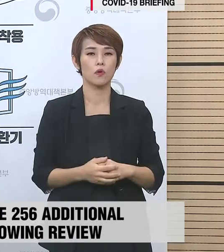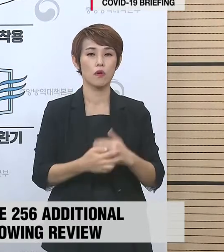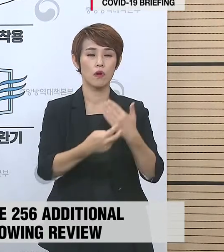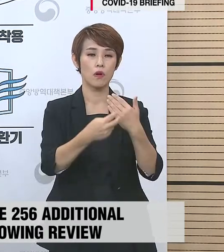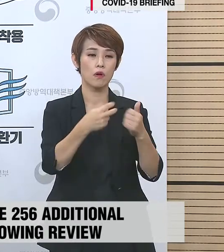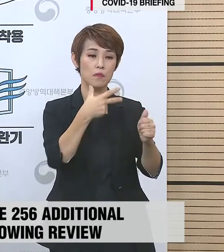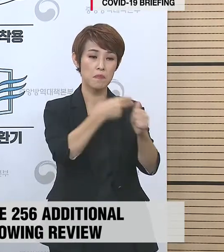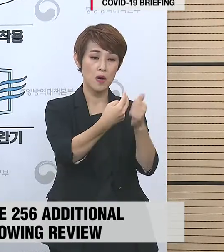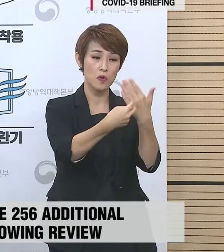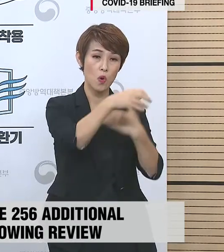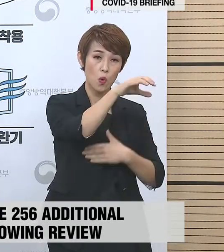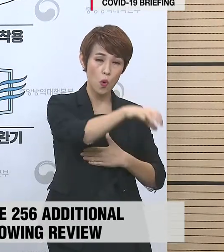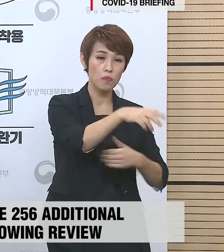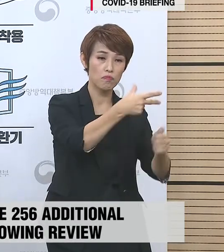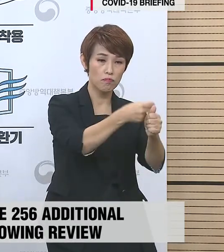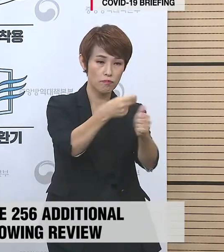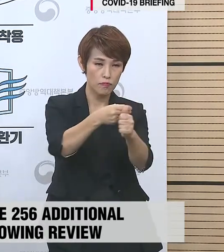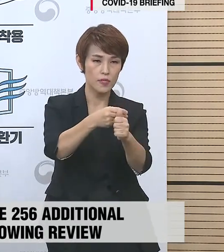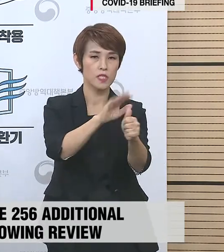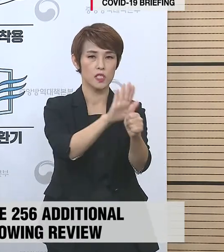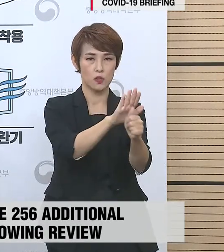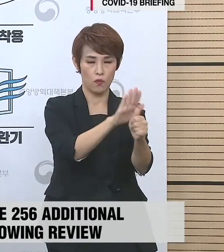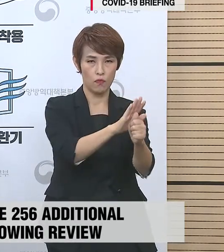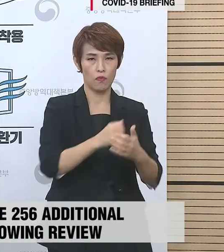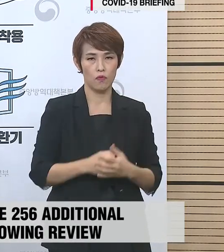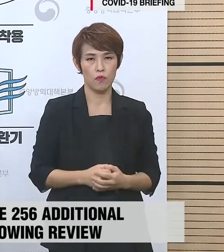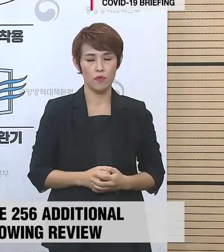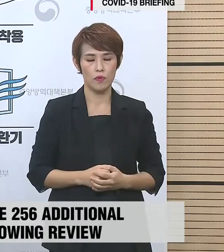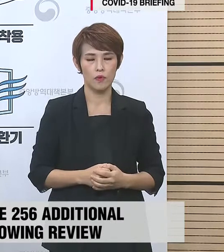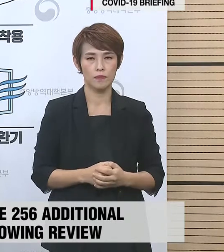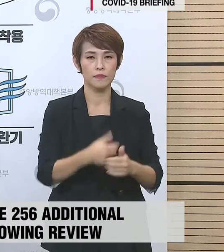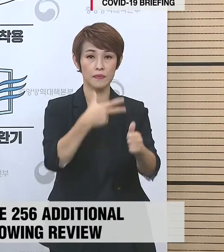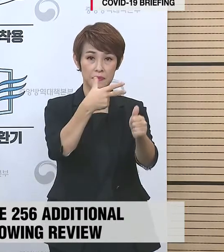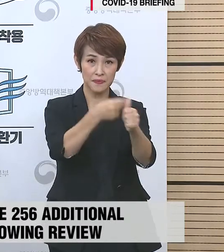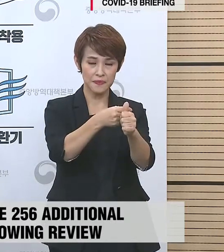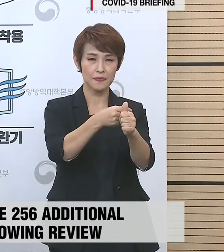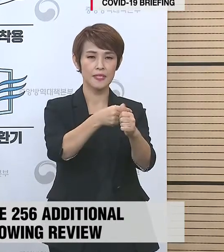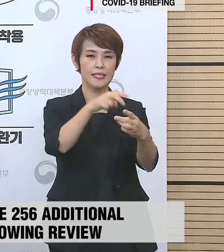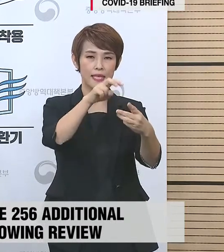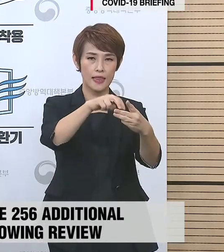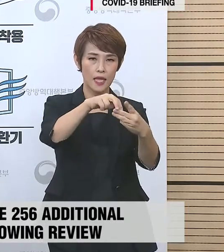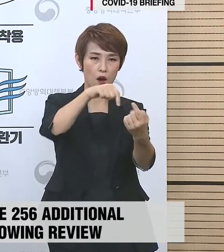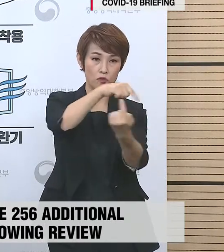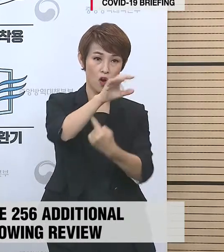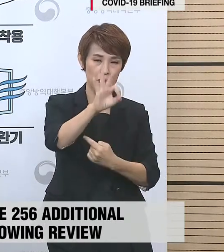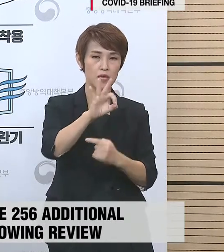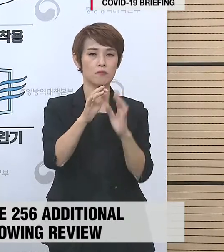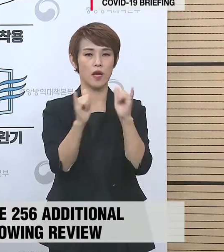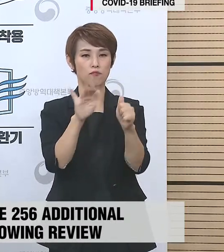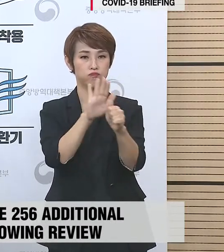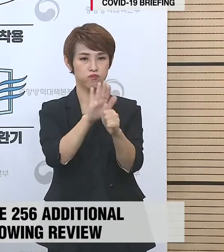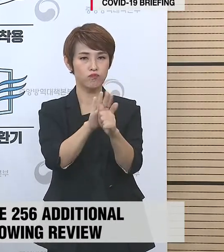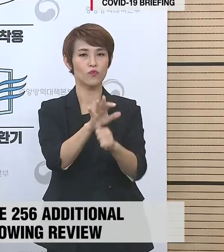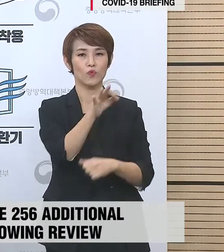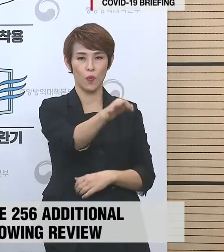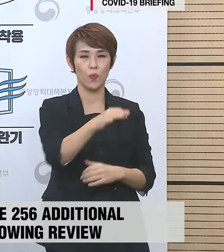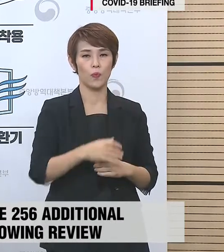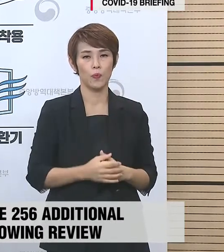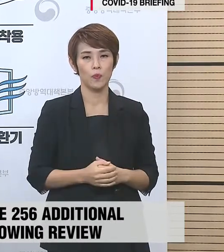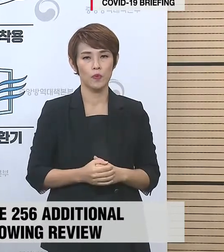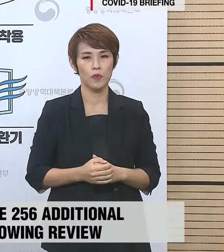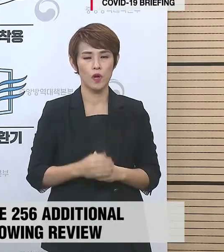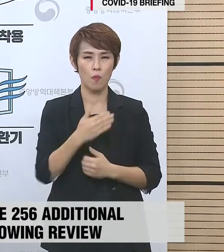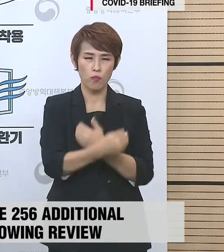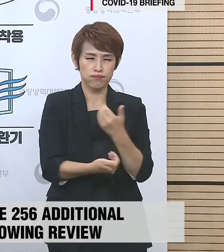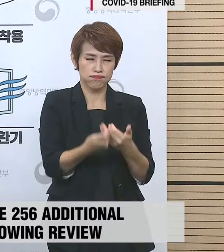1.4 trillion Korean won for the purchases of the COVID-19 vaccines from other countries. And we also have